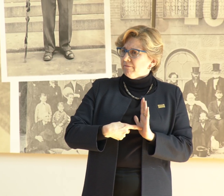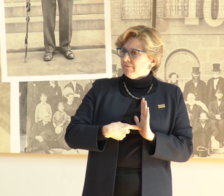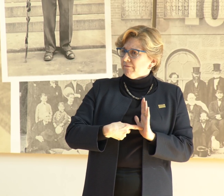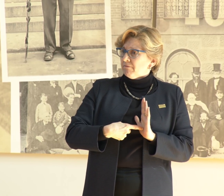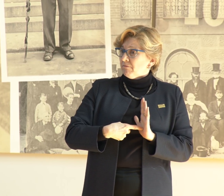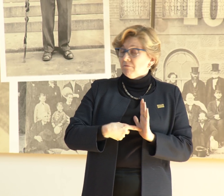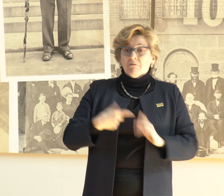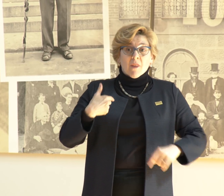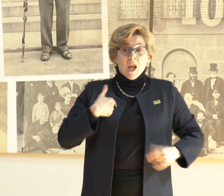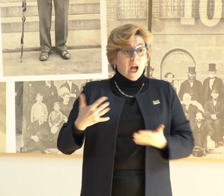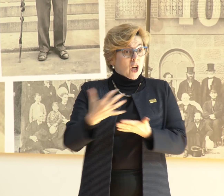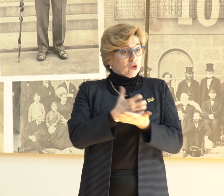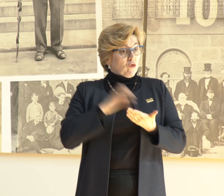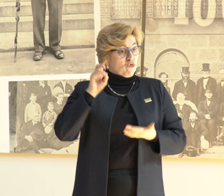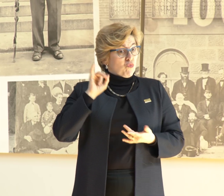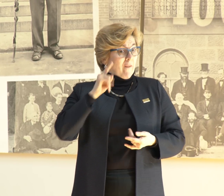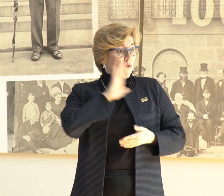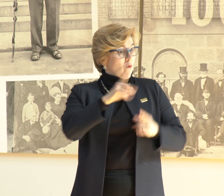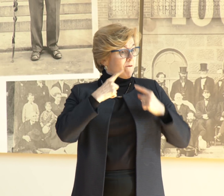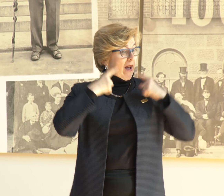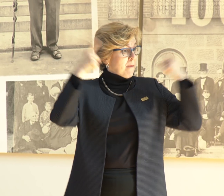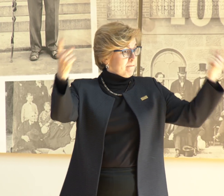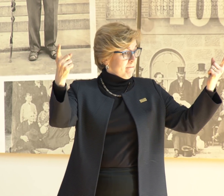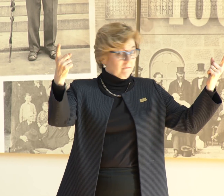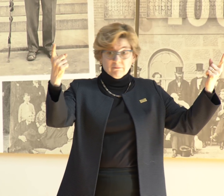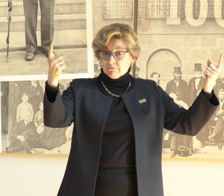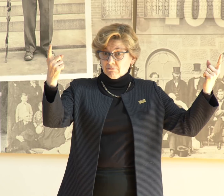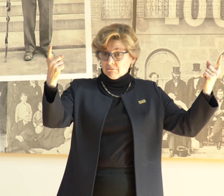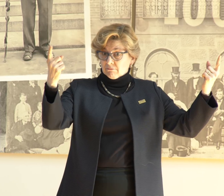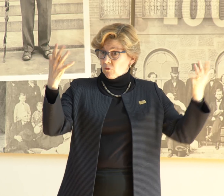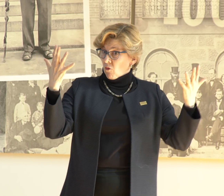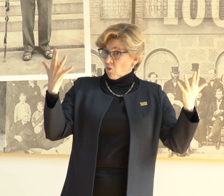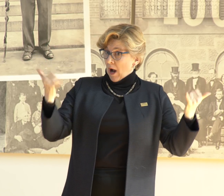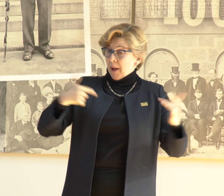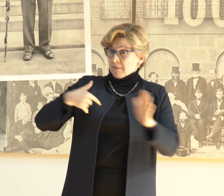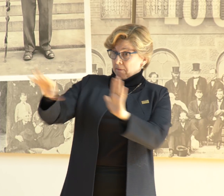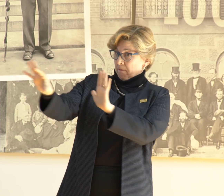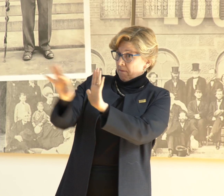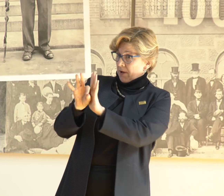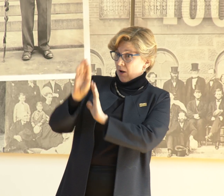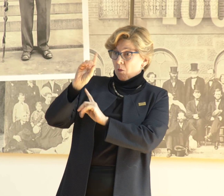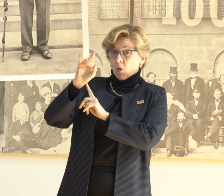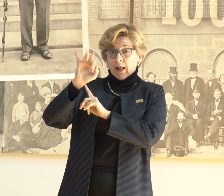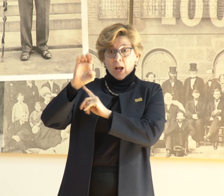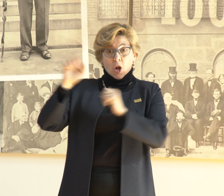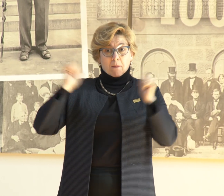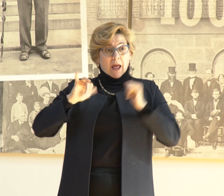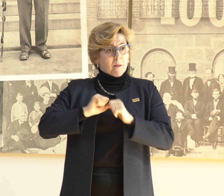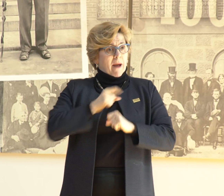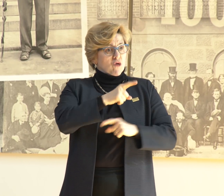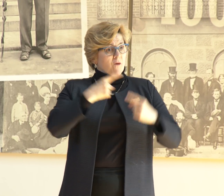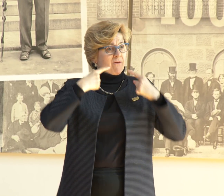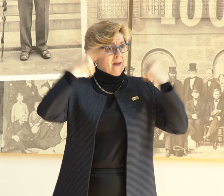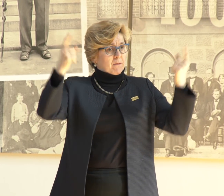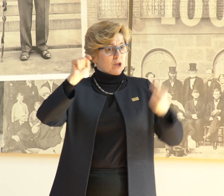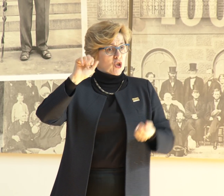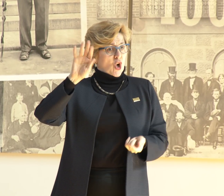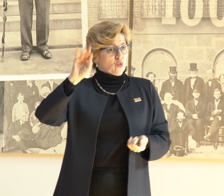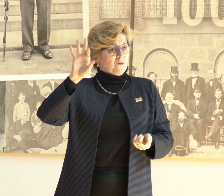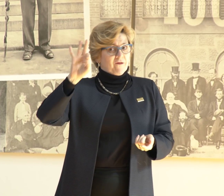that her name didn't show up in his autobiography. And she said, I need some credit for your fame because I picked a